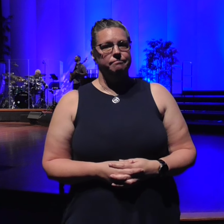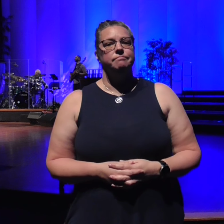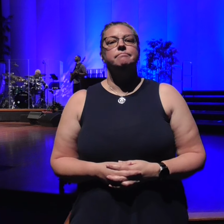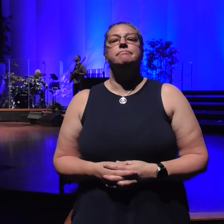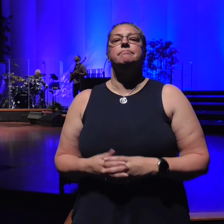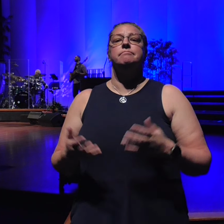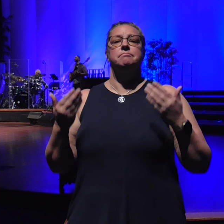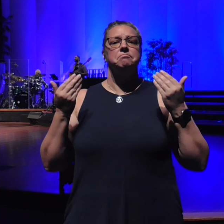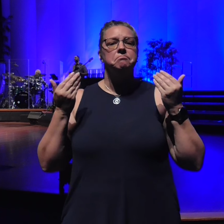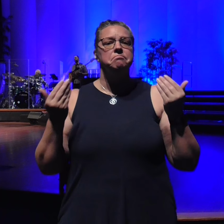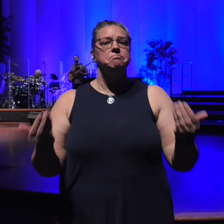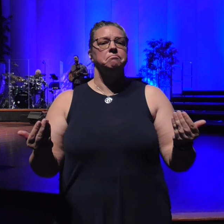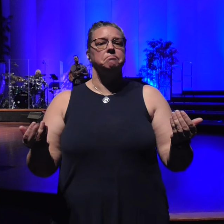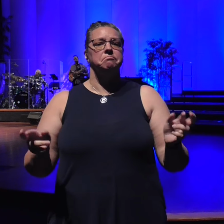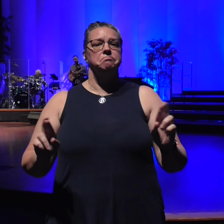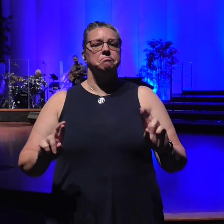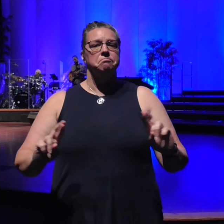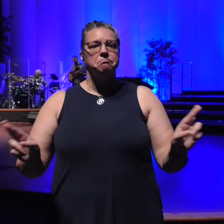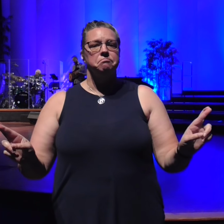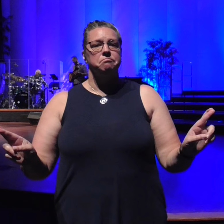Get ready,